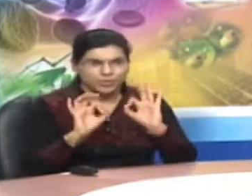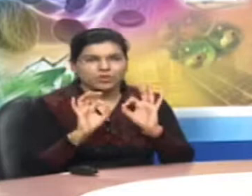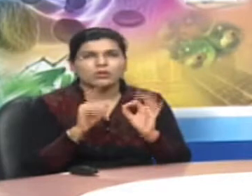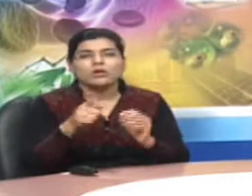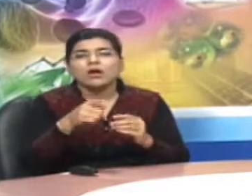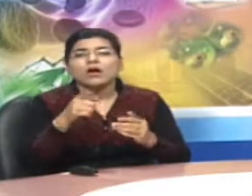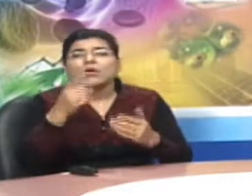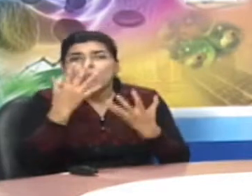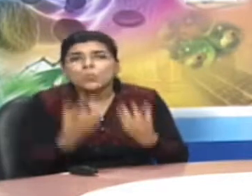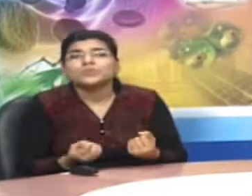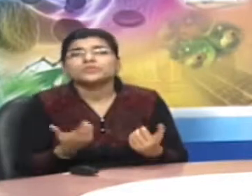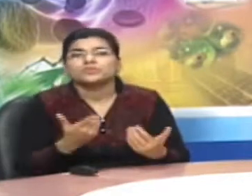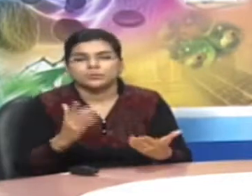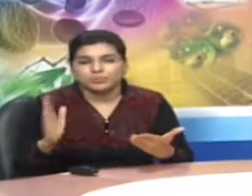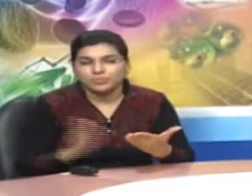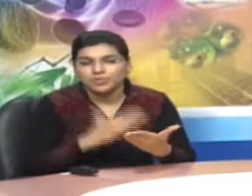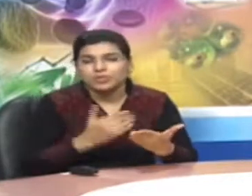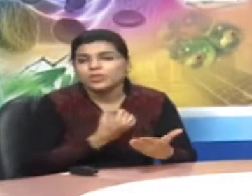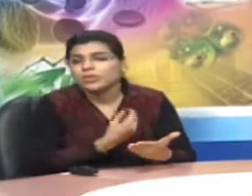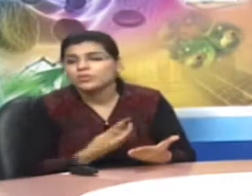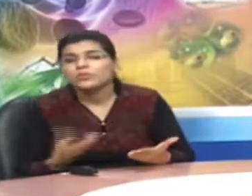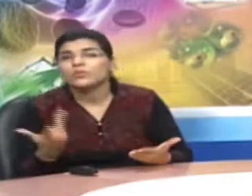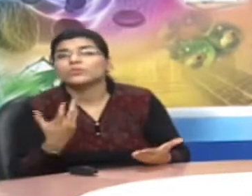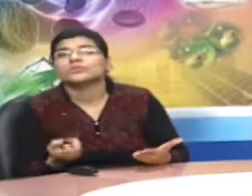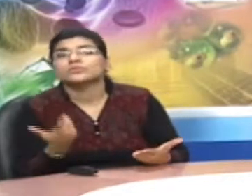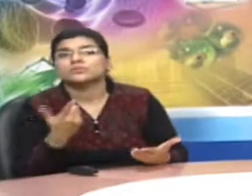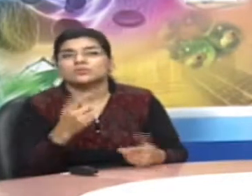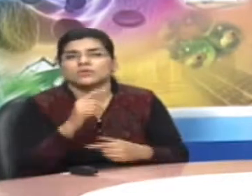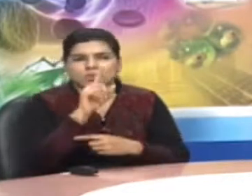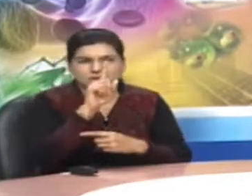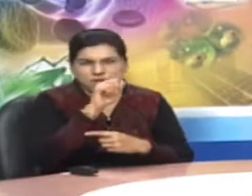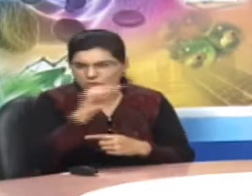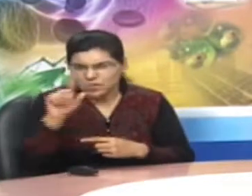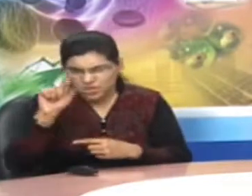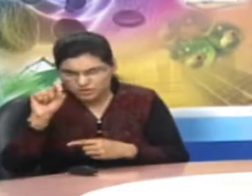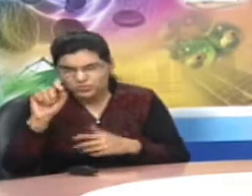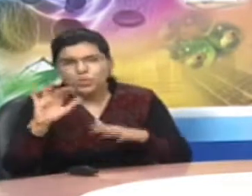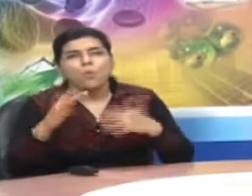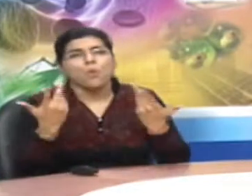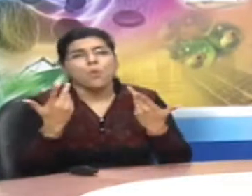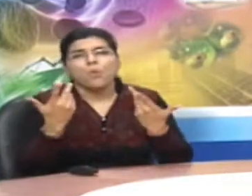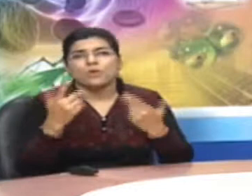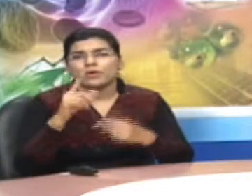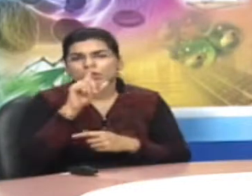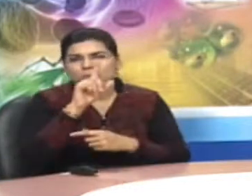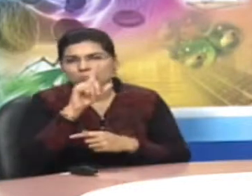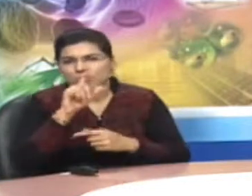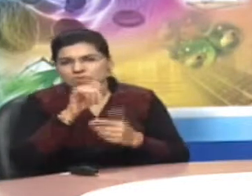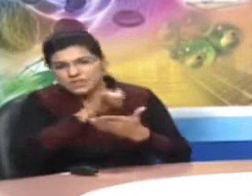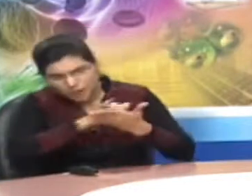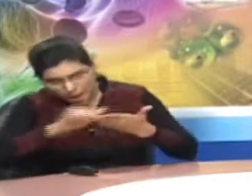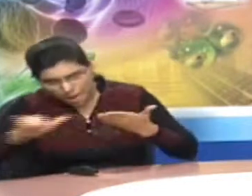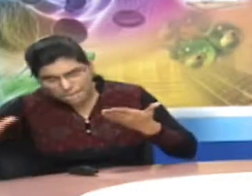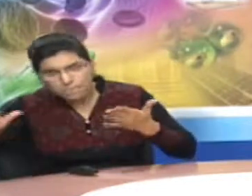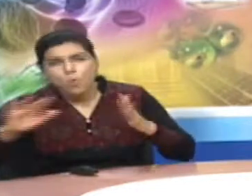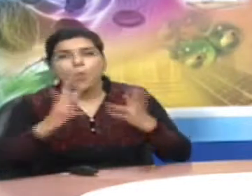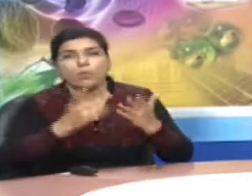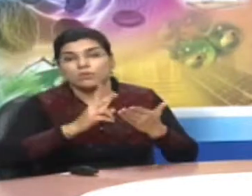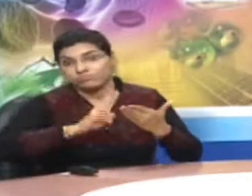you can give the command print and see the measurements, the pattern, the style do